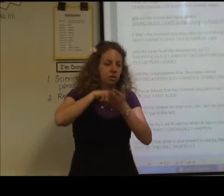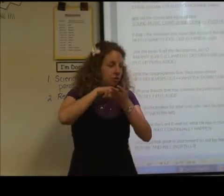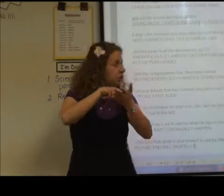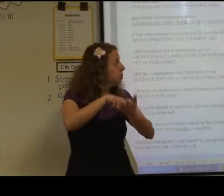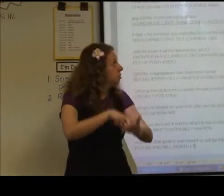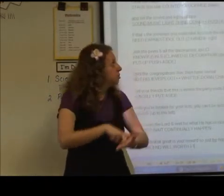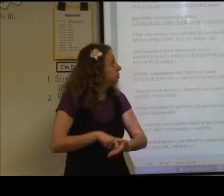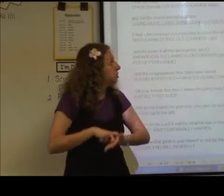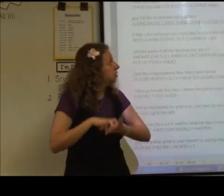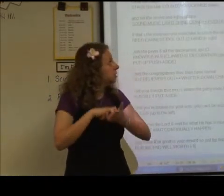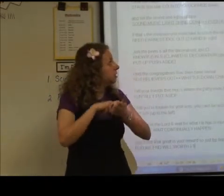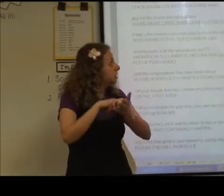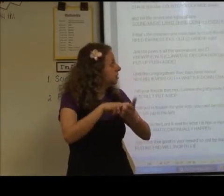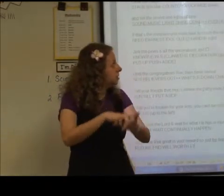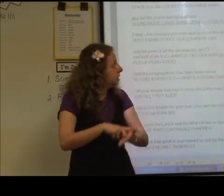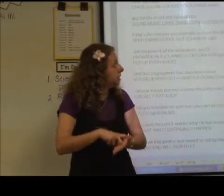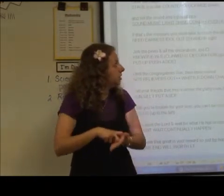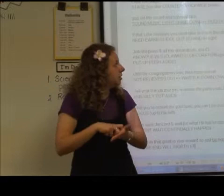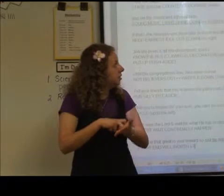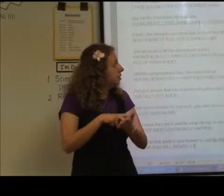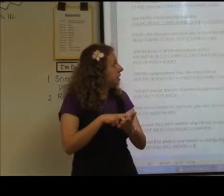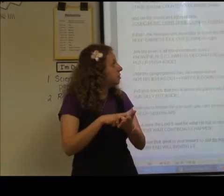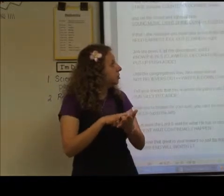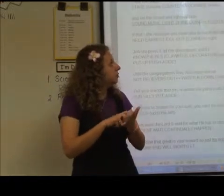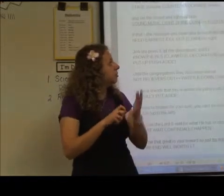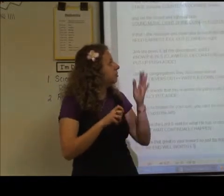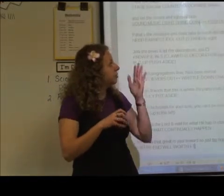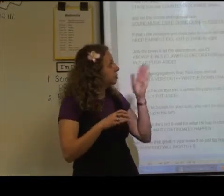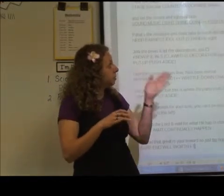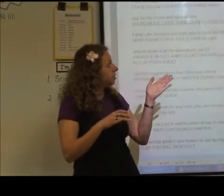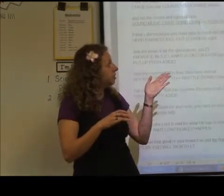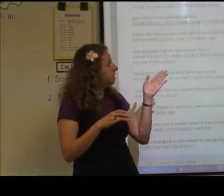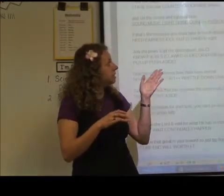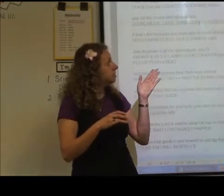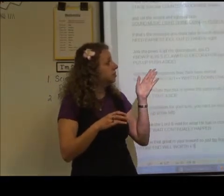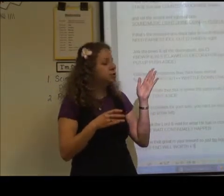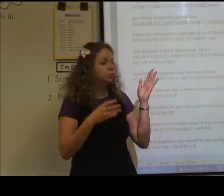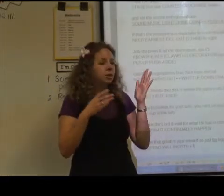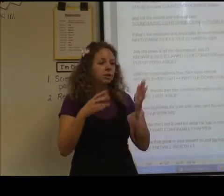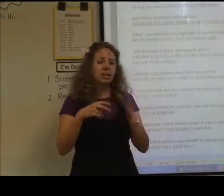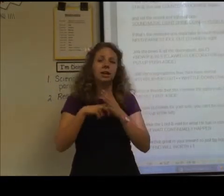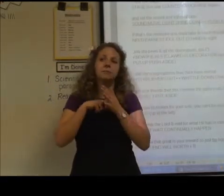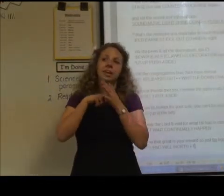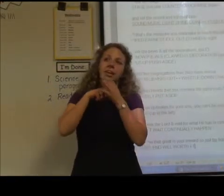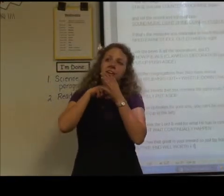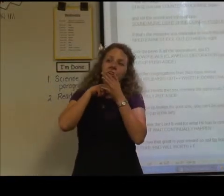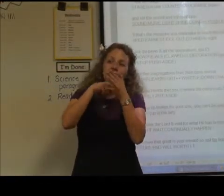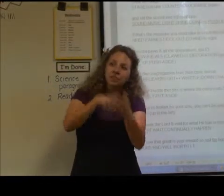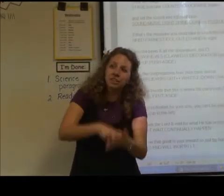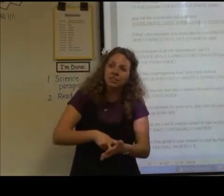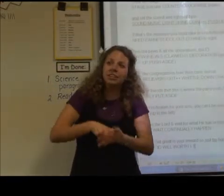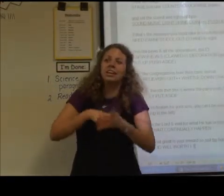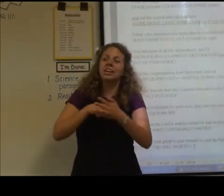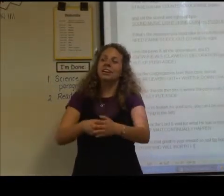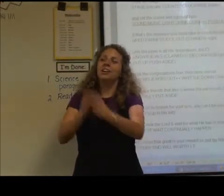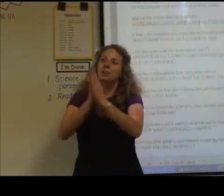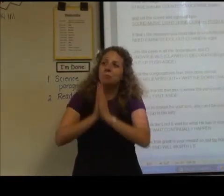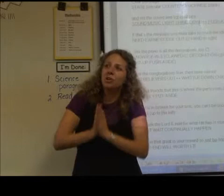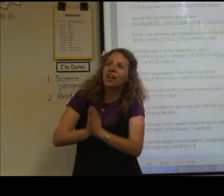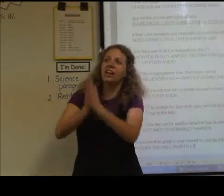circle. So kneel continually. Okay, so the first part of this, then you'll be looking up like you're kneeling, you're